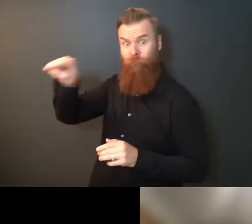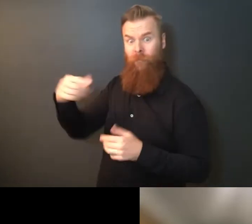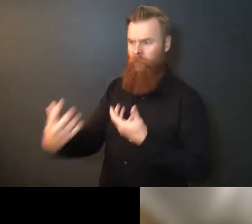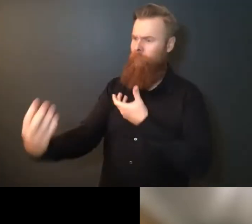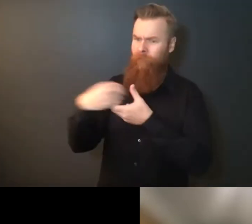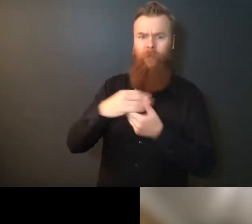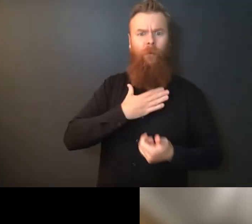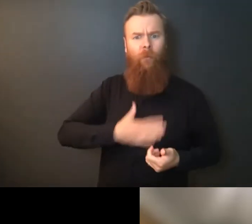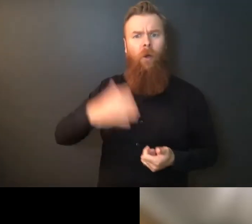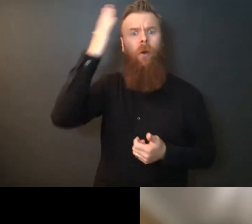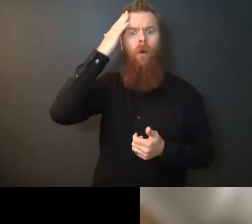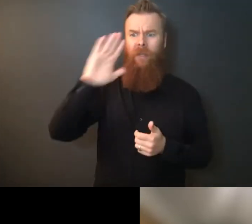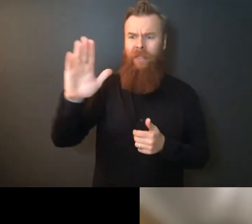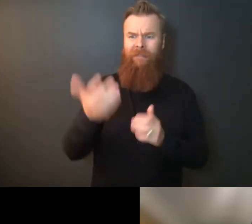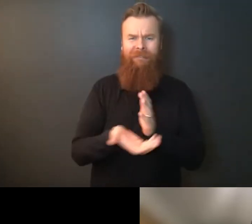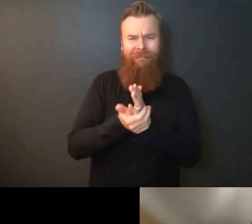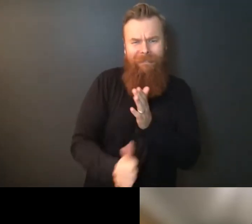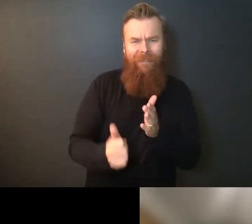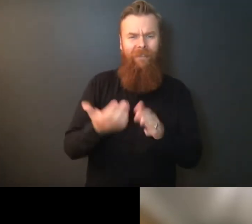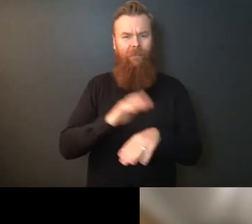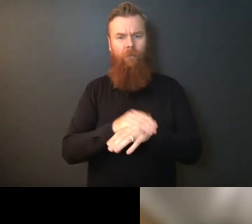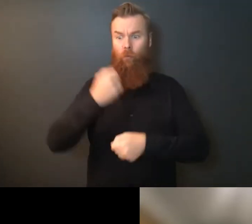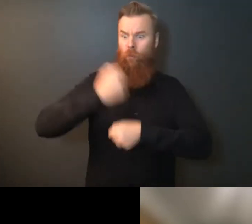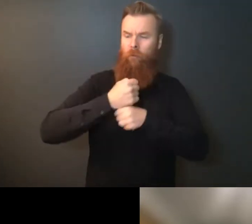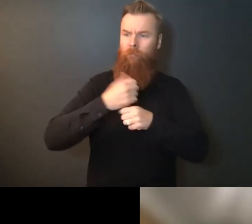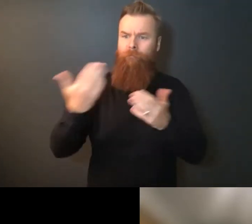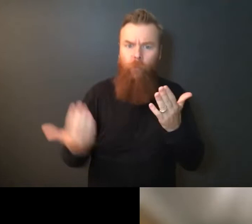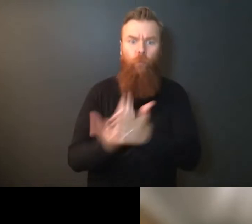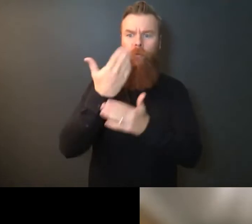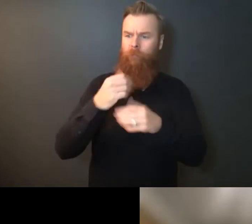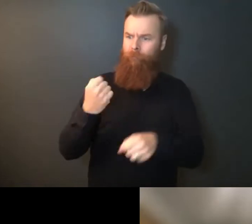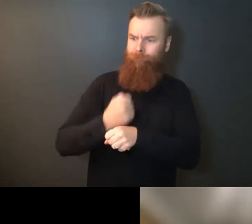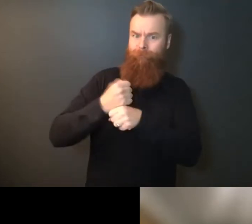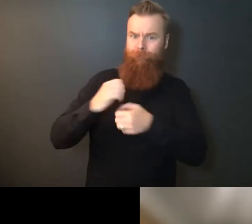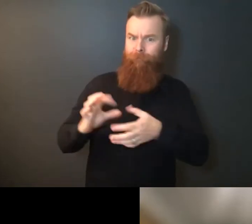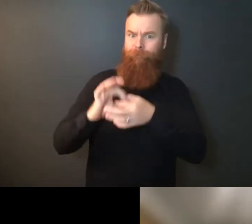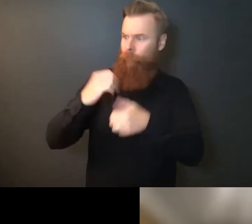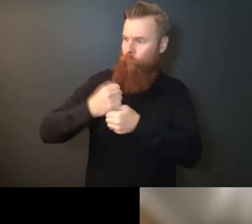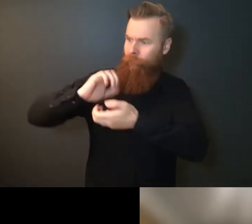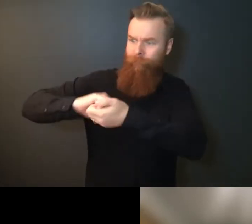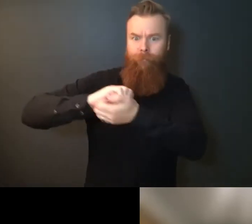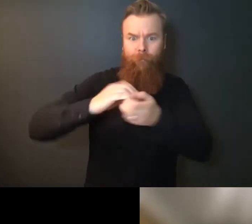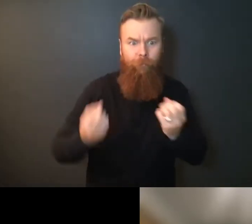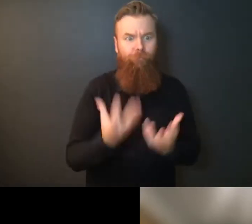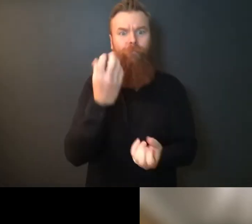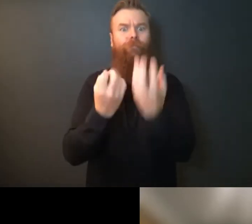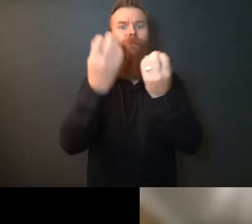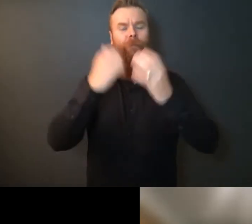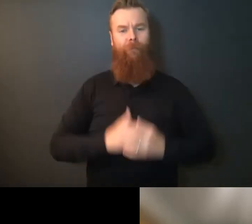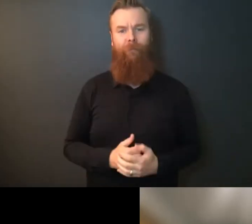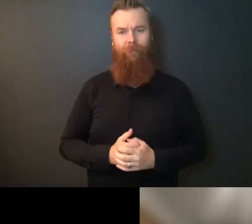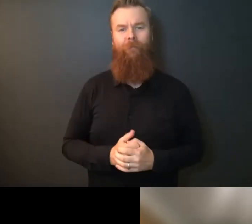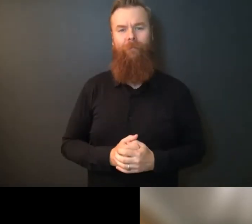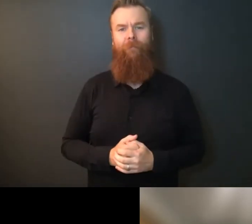co-creation process. Yeah, sure. So by way of introduction, Nafisa and I wanted to have a bit of a conversation